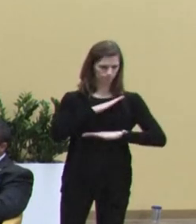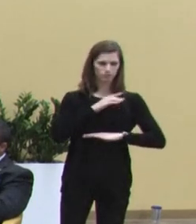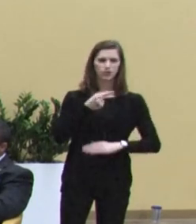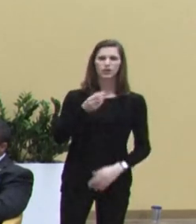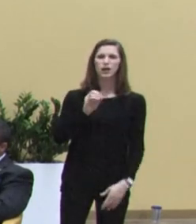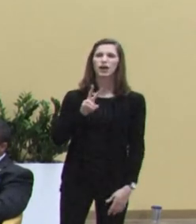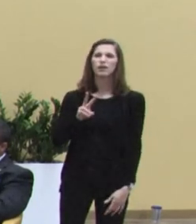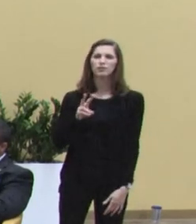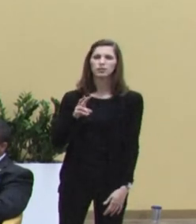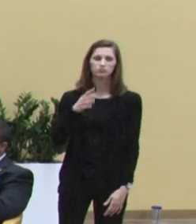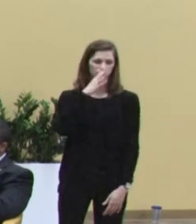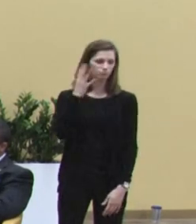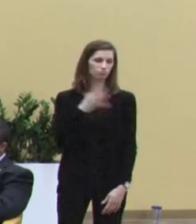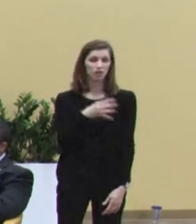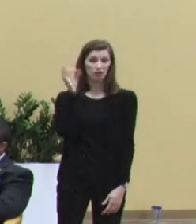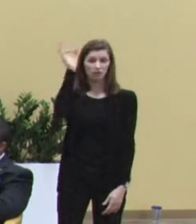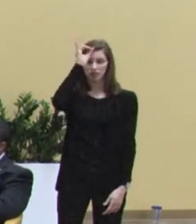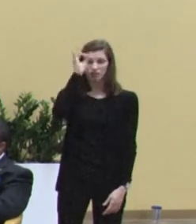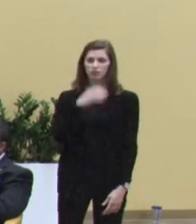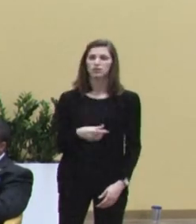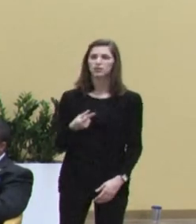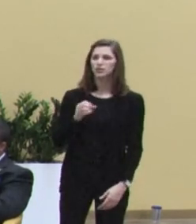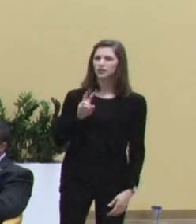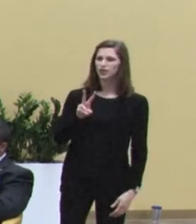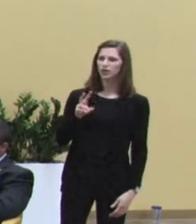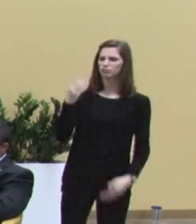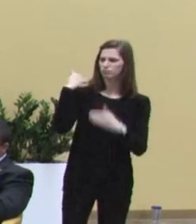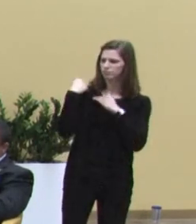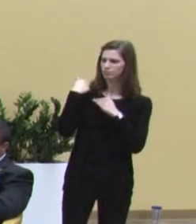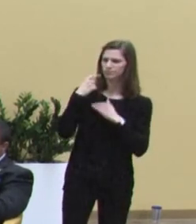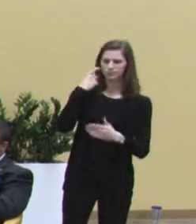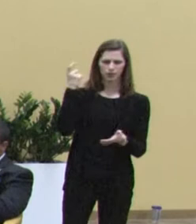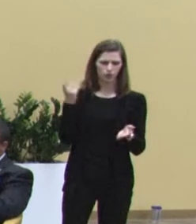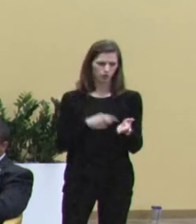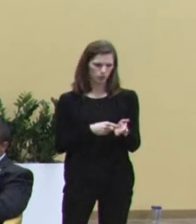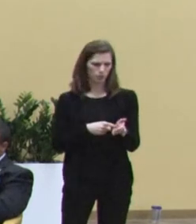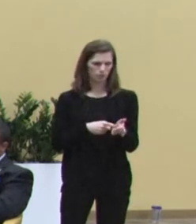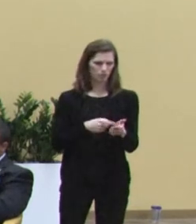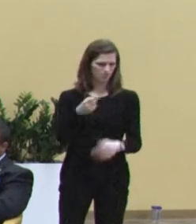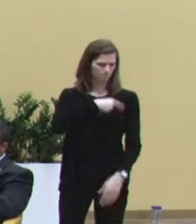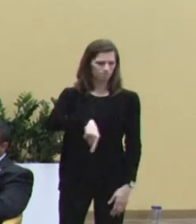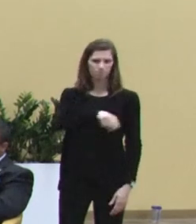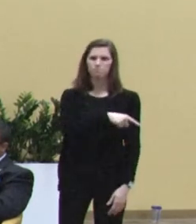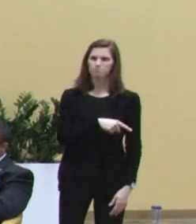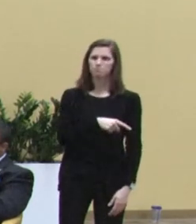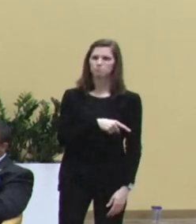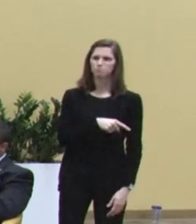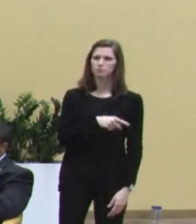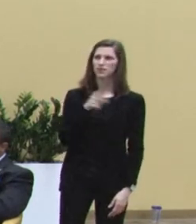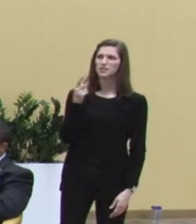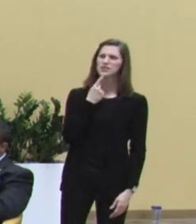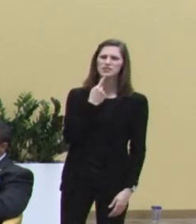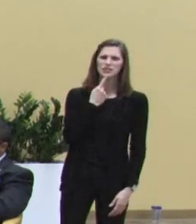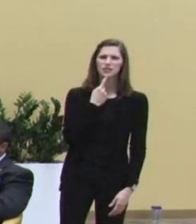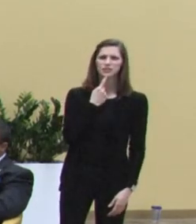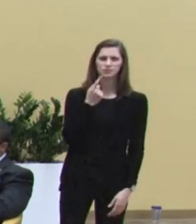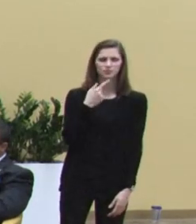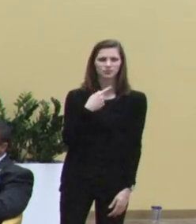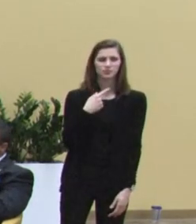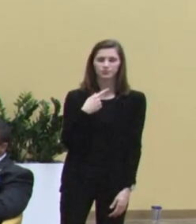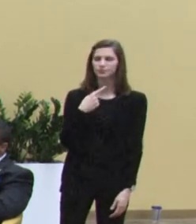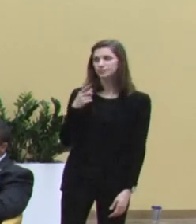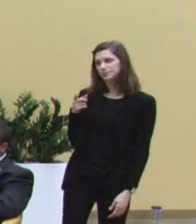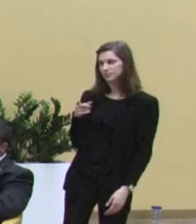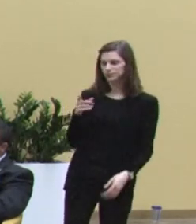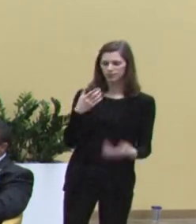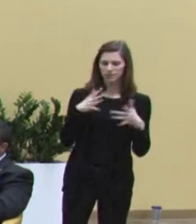he is charged responsible for leading. He said, as you mentioned,